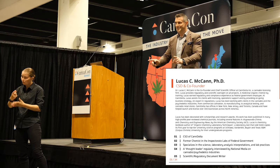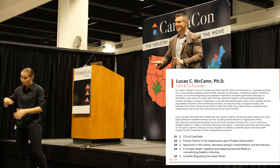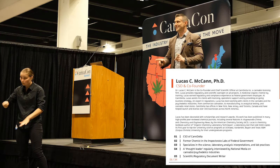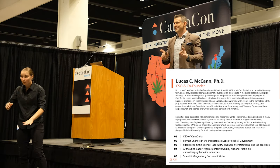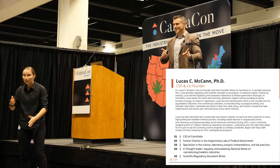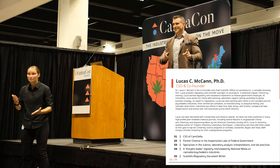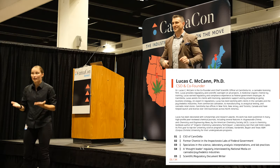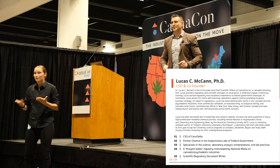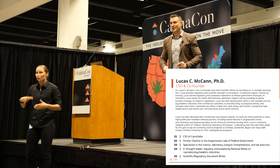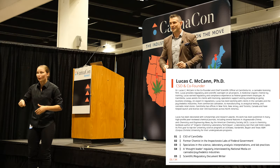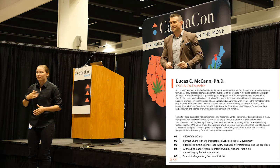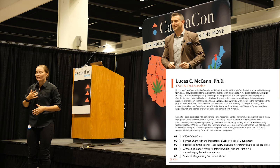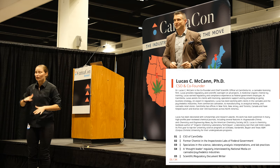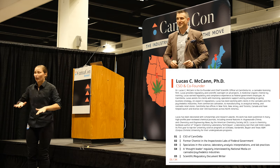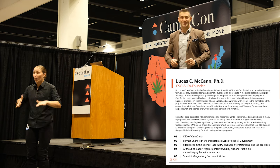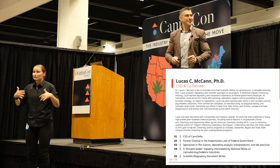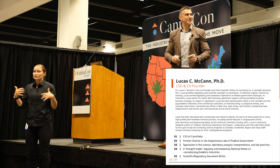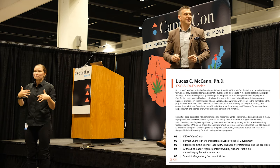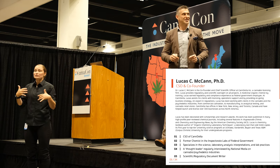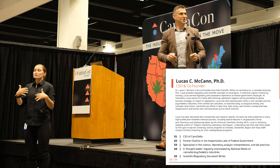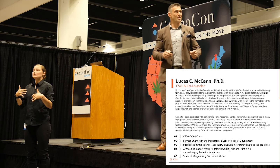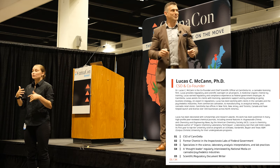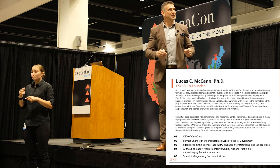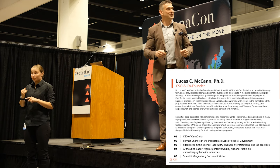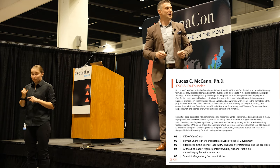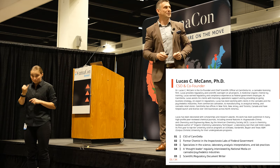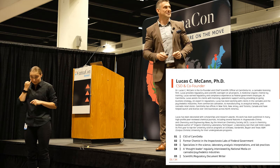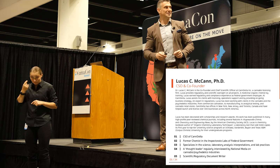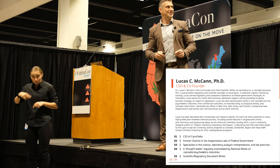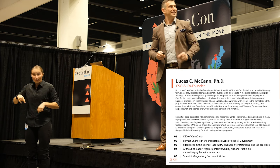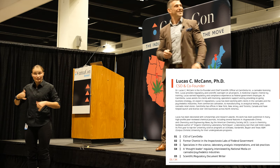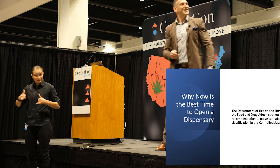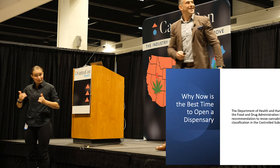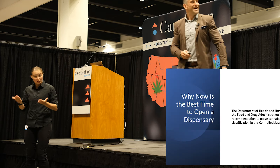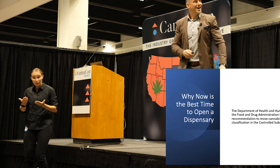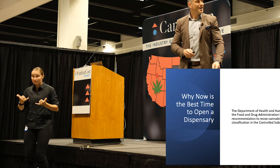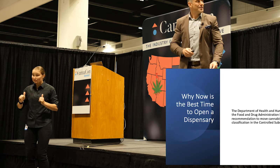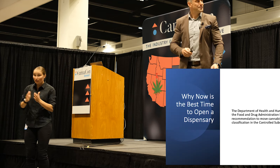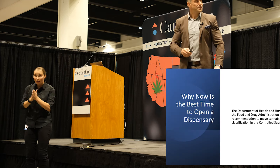yet, well, then I guess you're probably in the right place here.